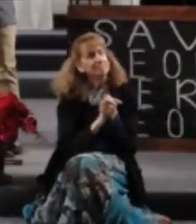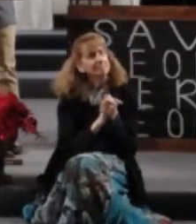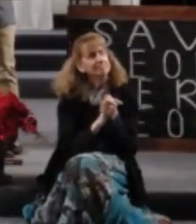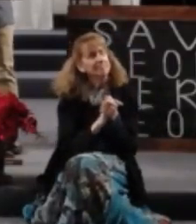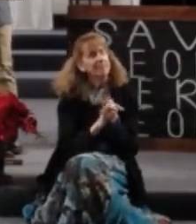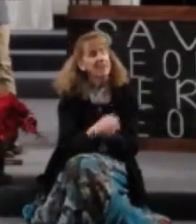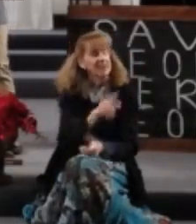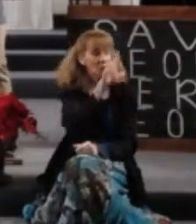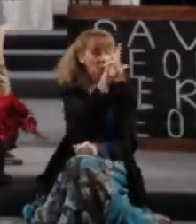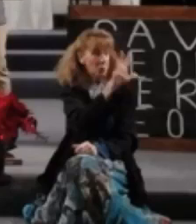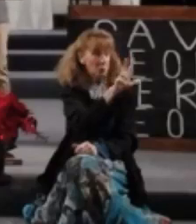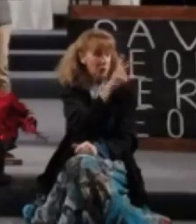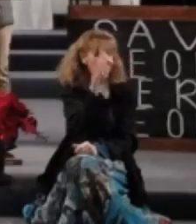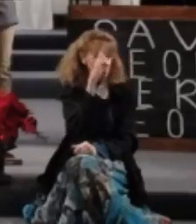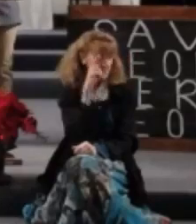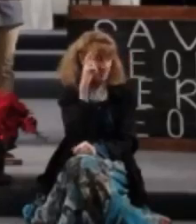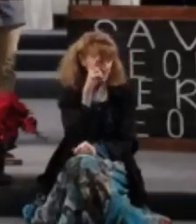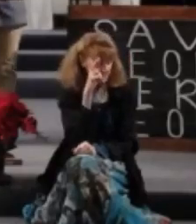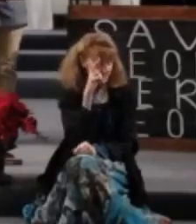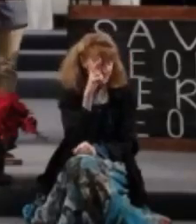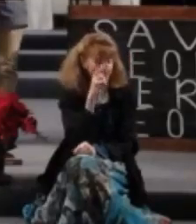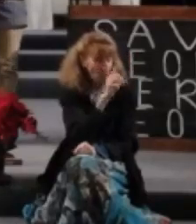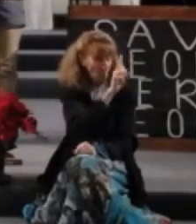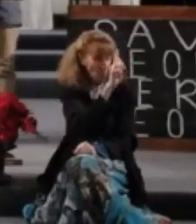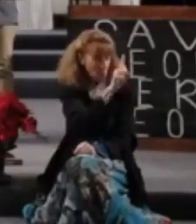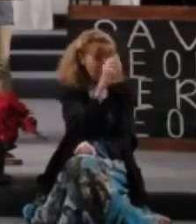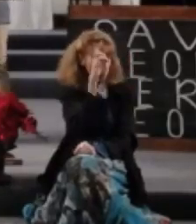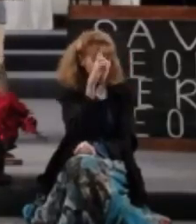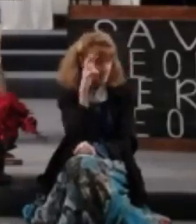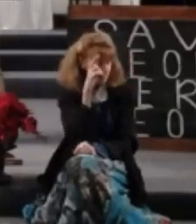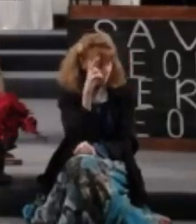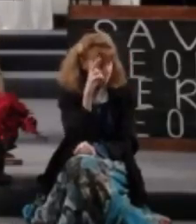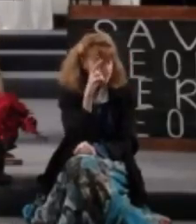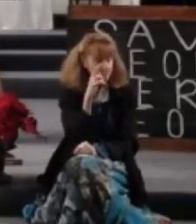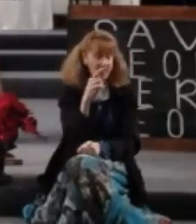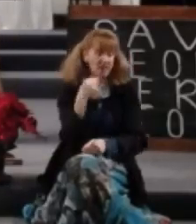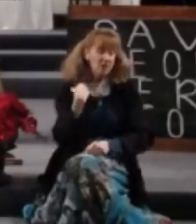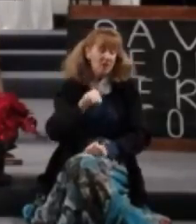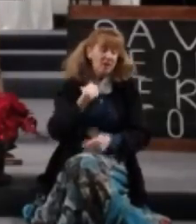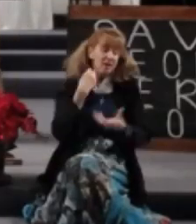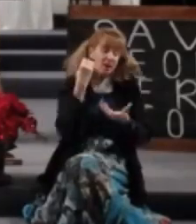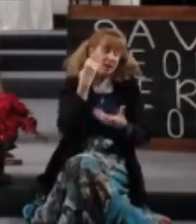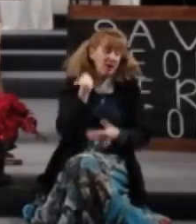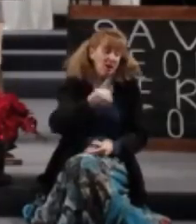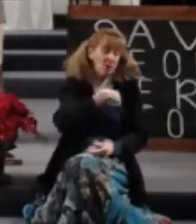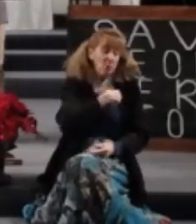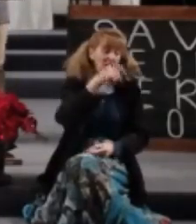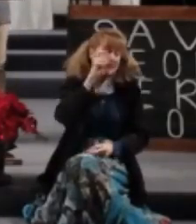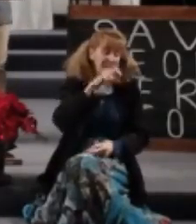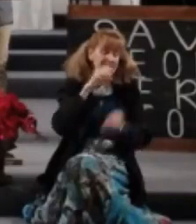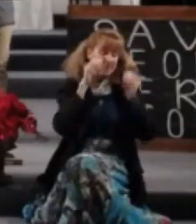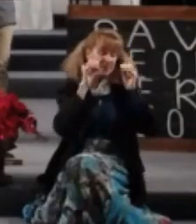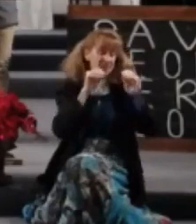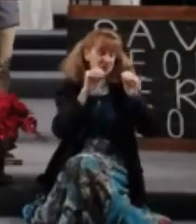there are three reasons. One, if we don't make teaching others a priority